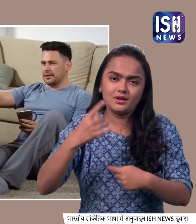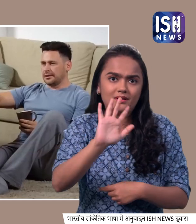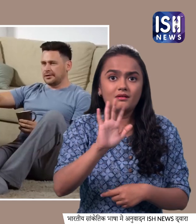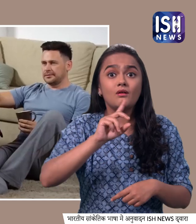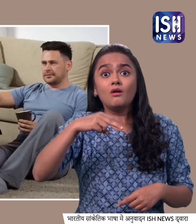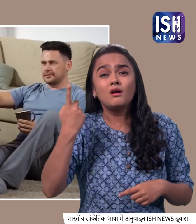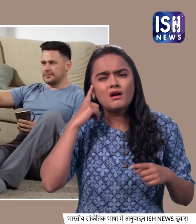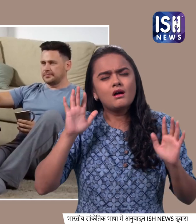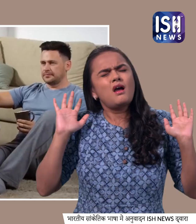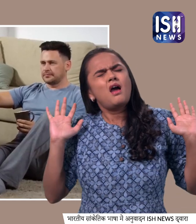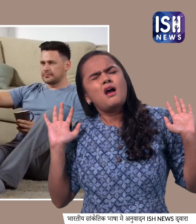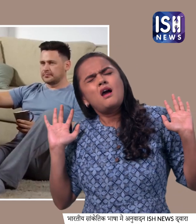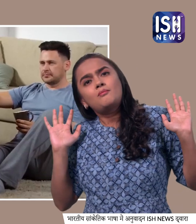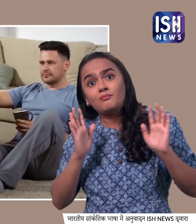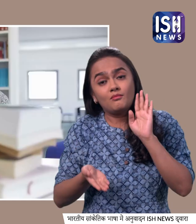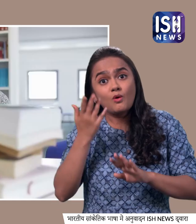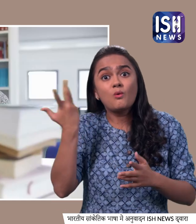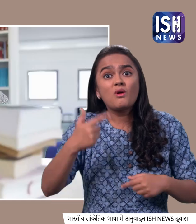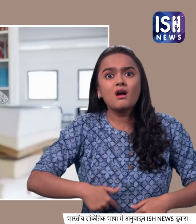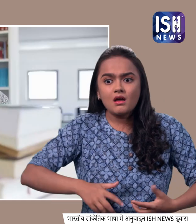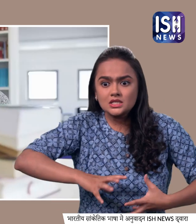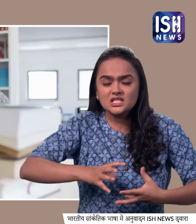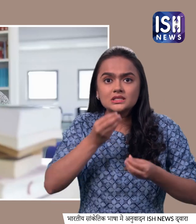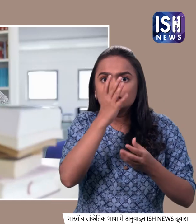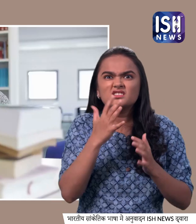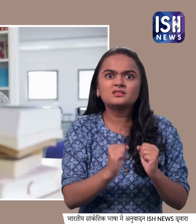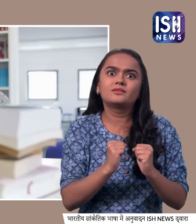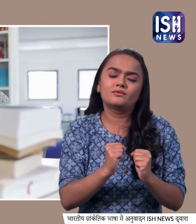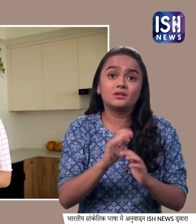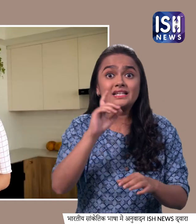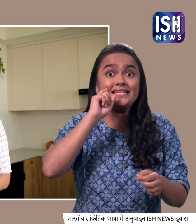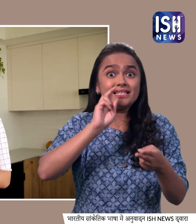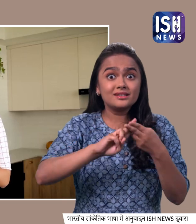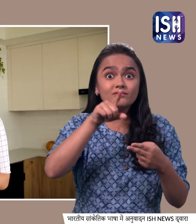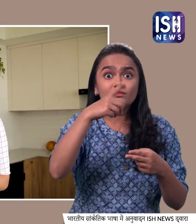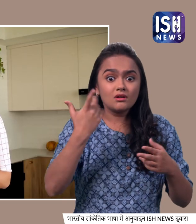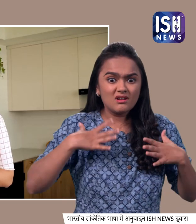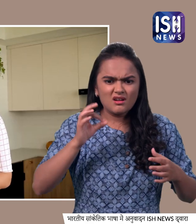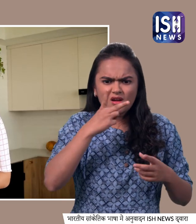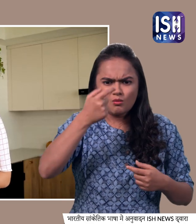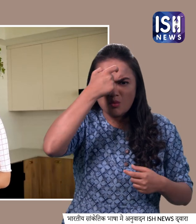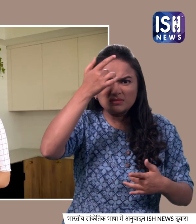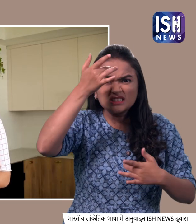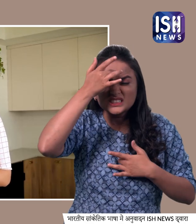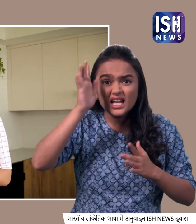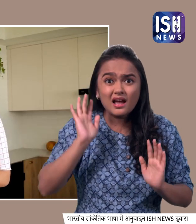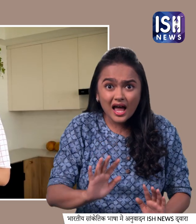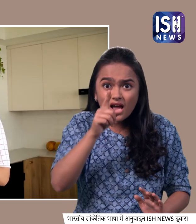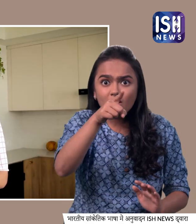who live sedentary life, they get a little heavy. If you in the healing stage, you have to reverse health